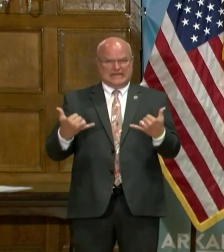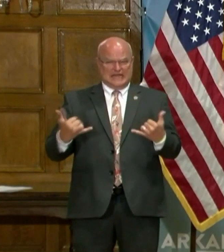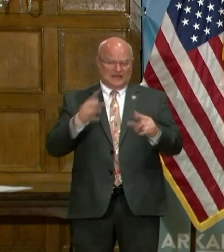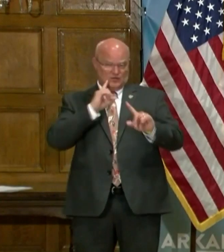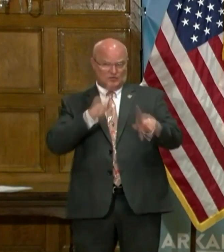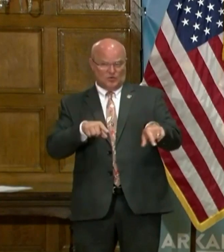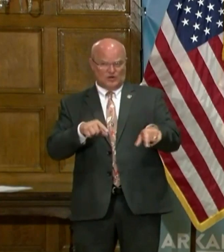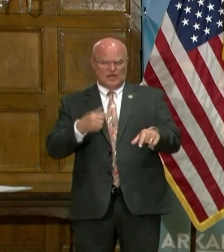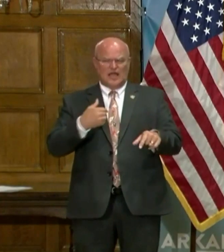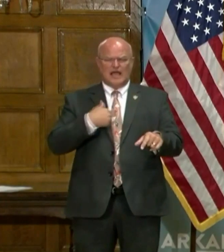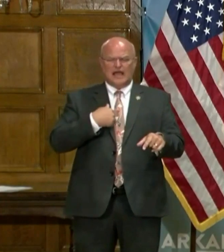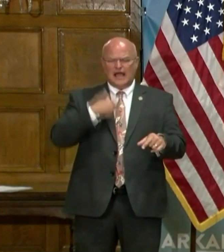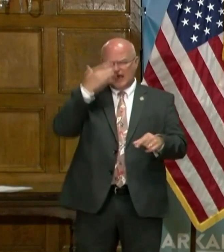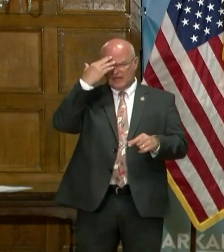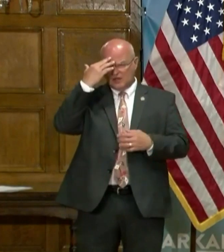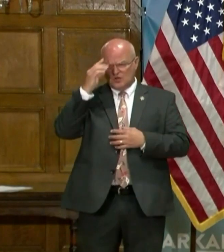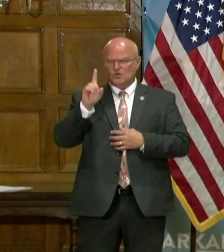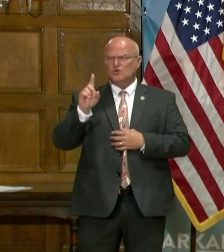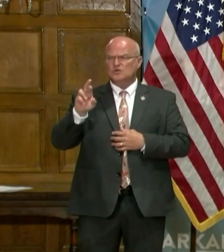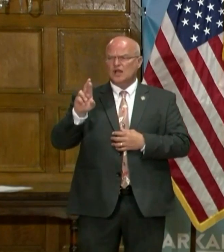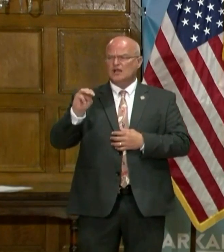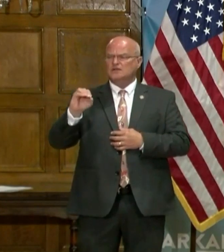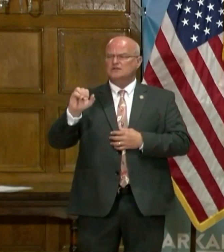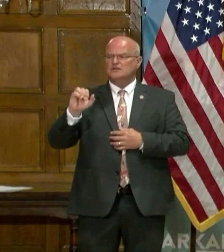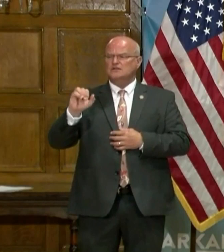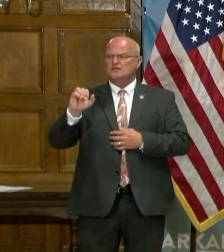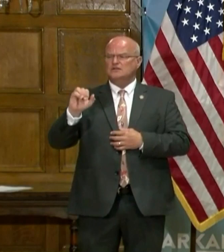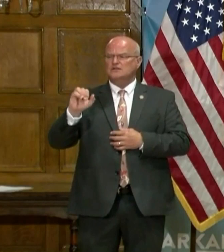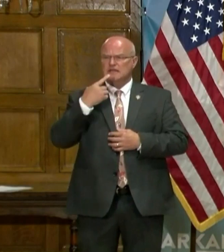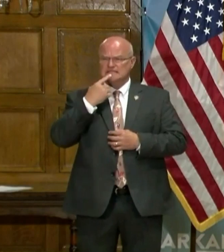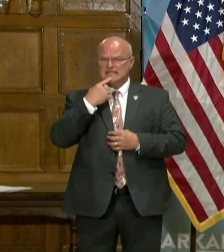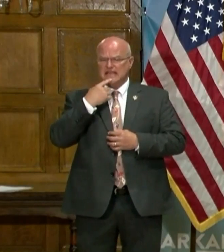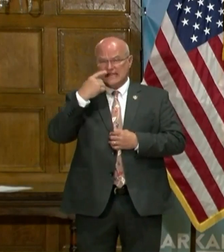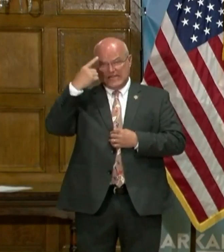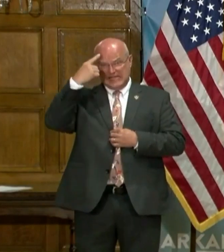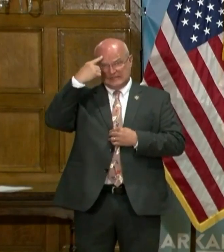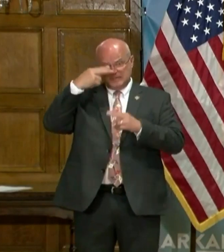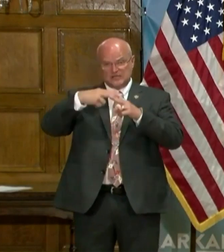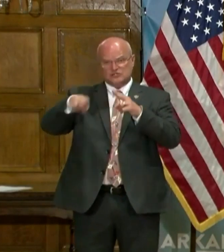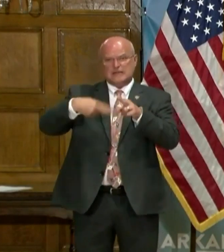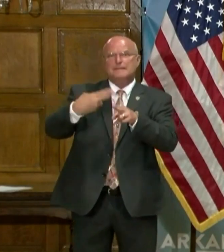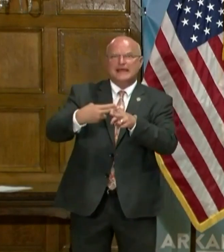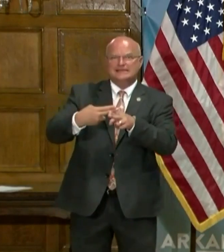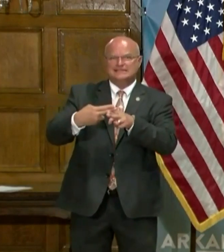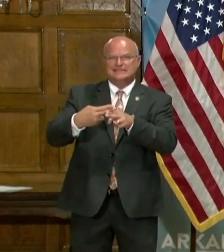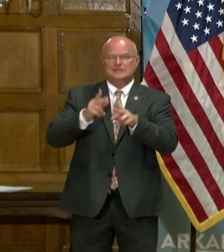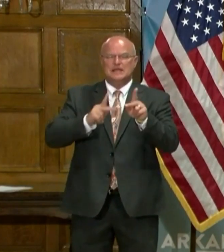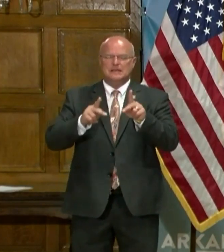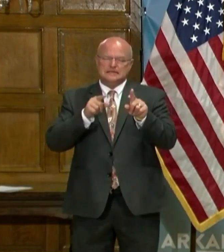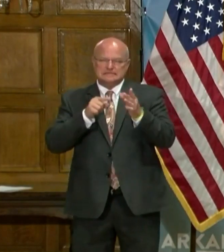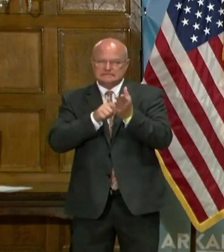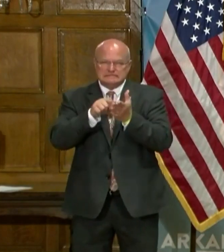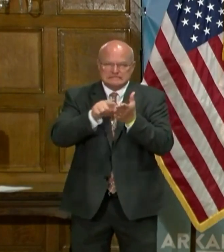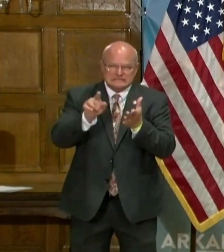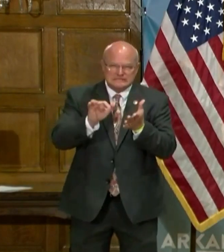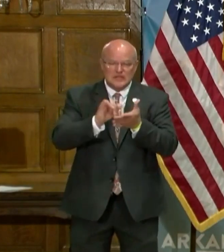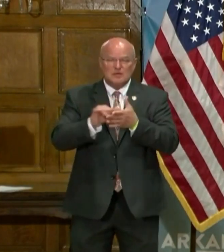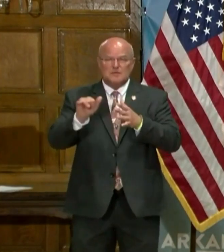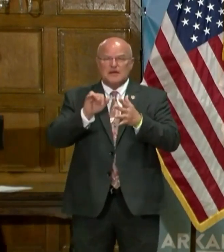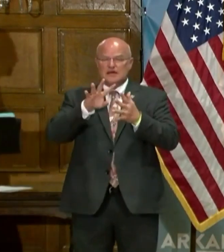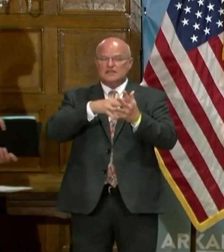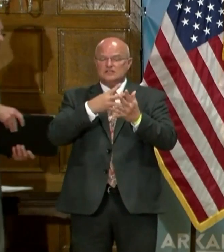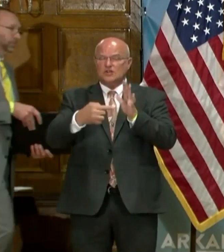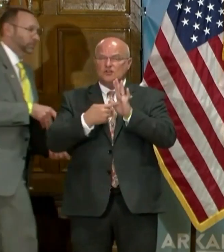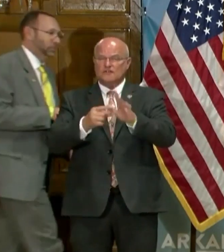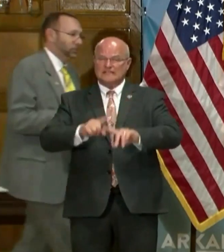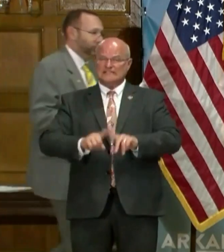reported. And I know Dr. Smith has said it's been mental gymnastics for those of us trying to keep up with that, but does the chart